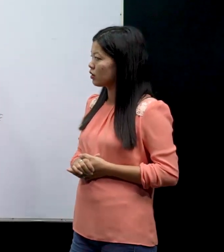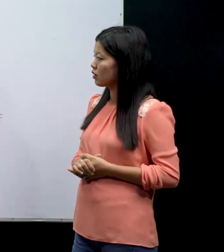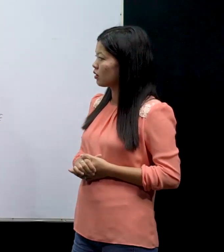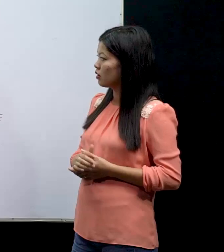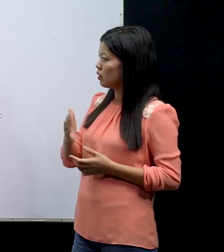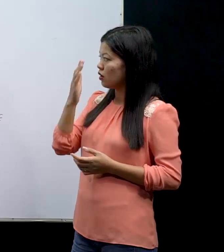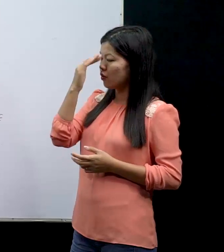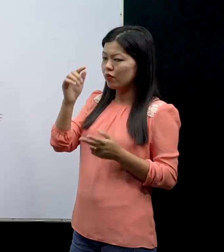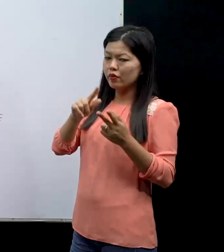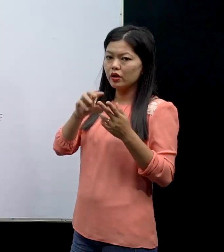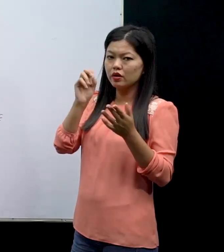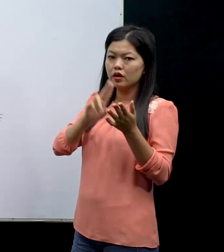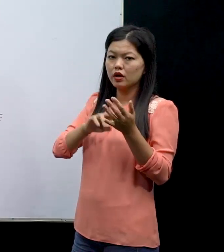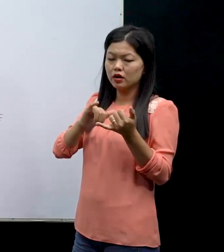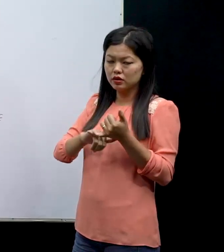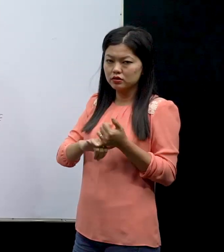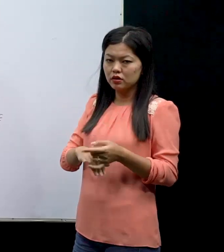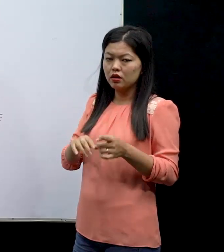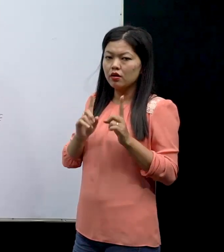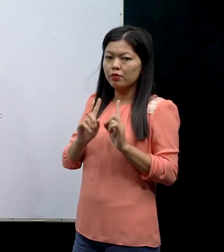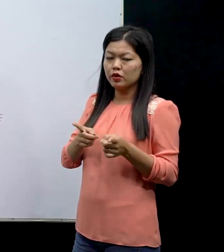get like many compounds such as